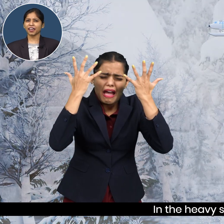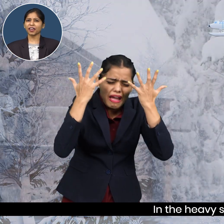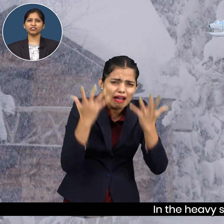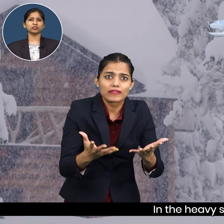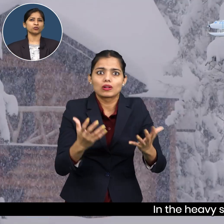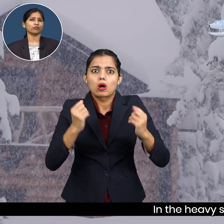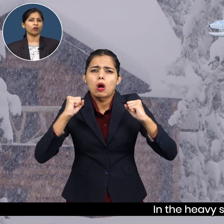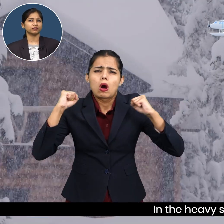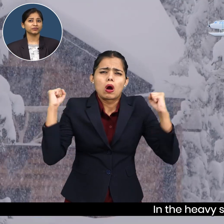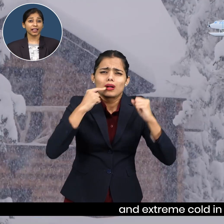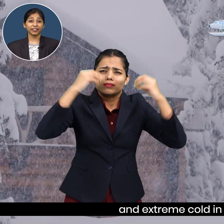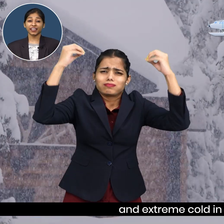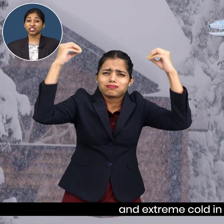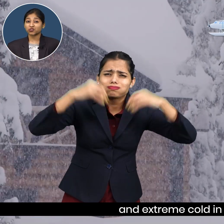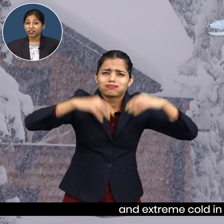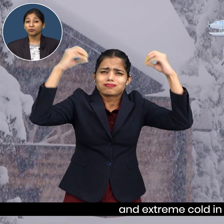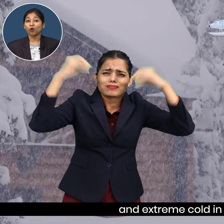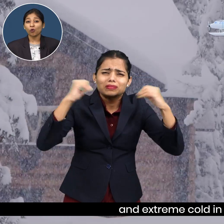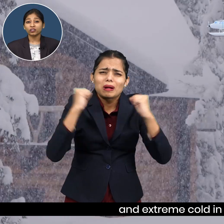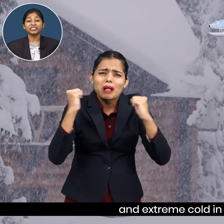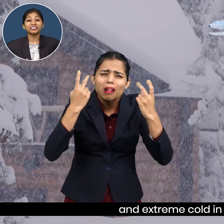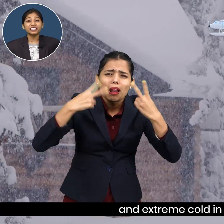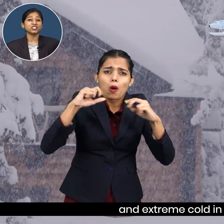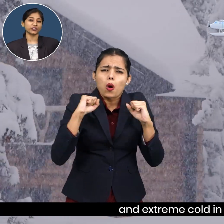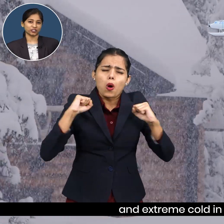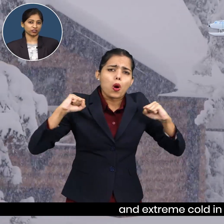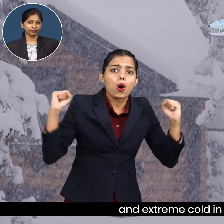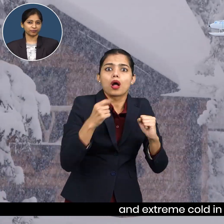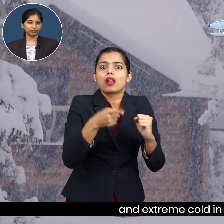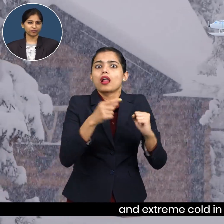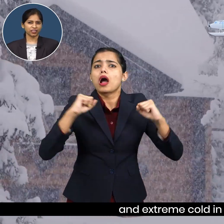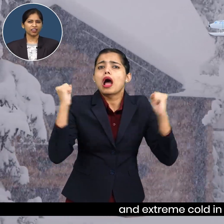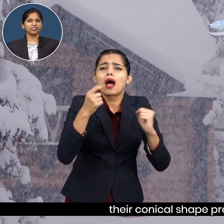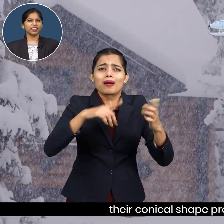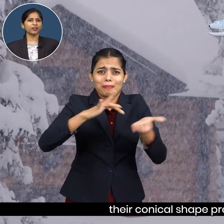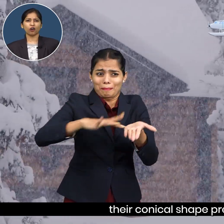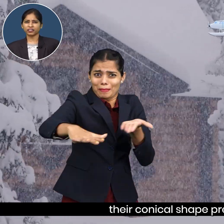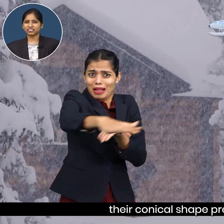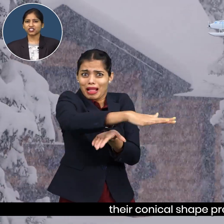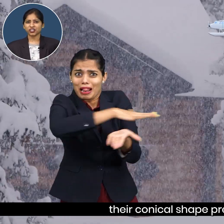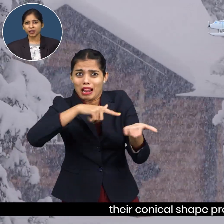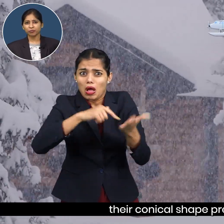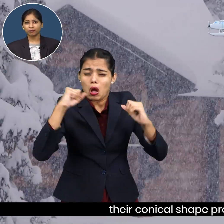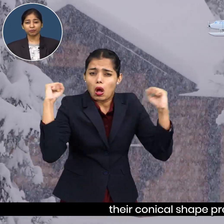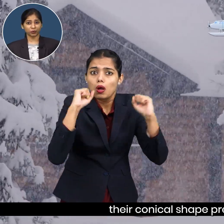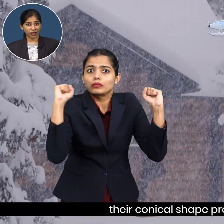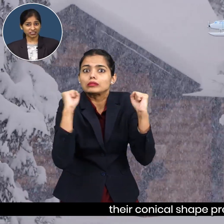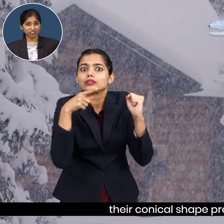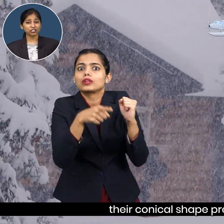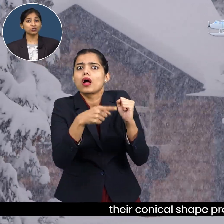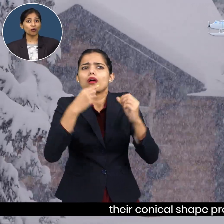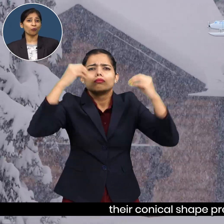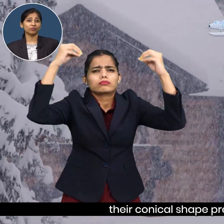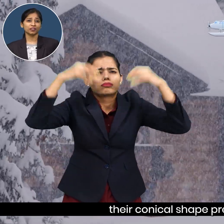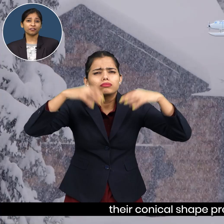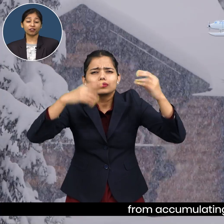In the heavy snowfall and extreme cold in these regions, their conical shape prevents